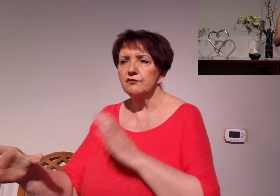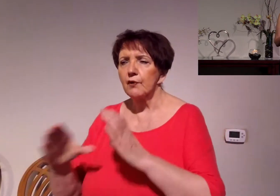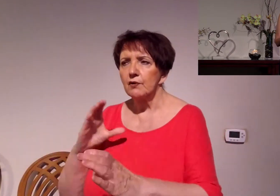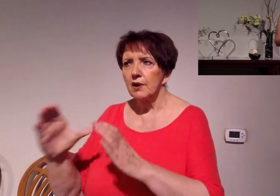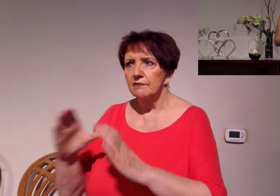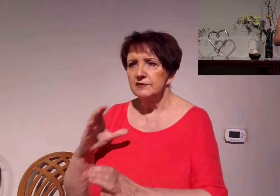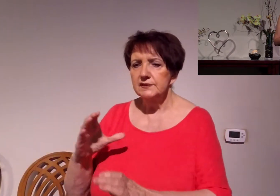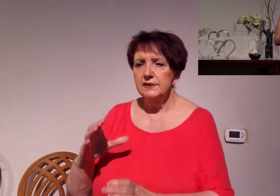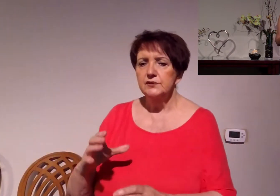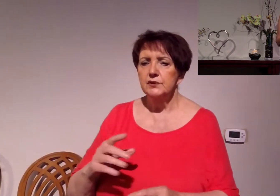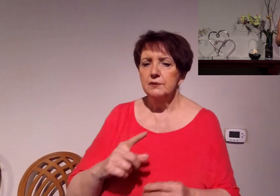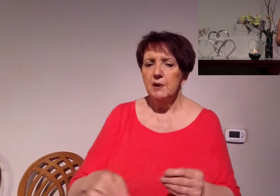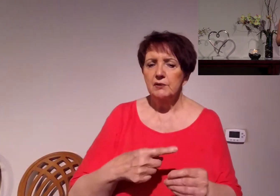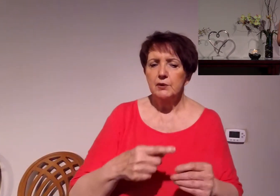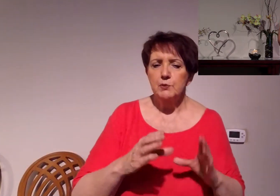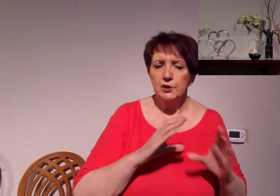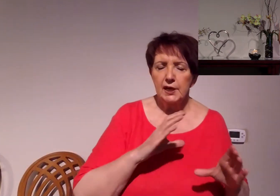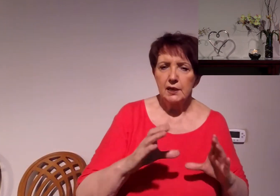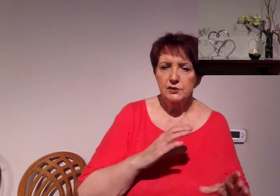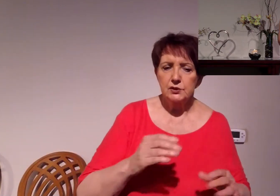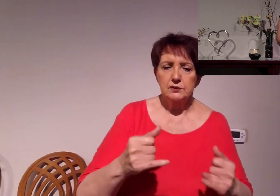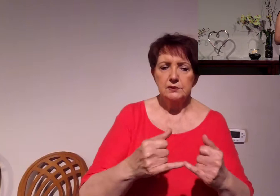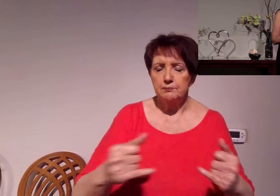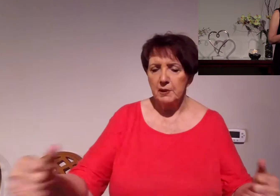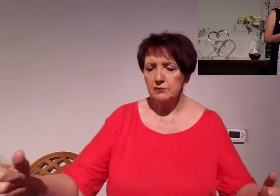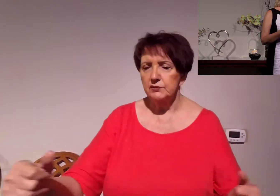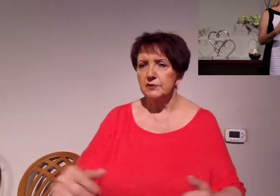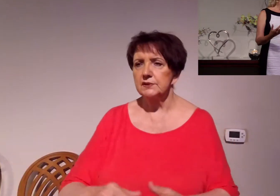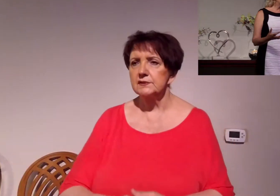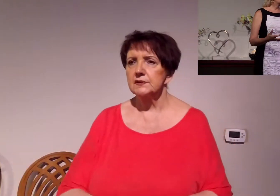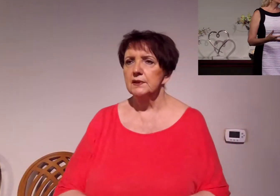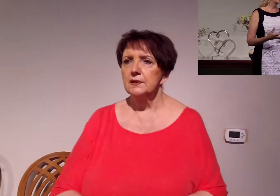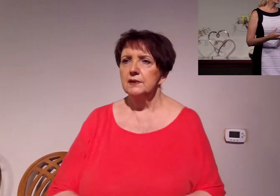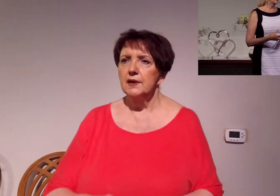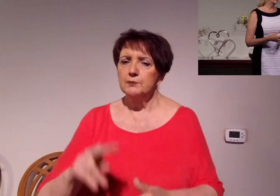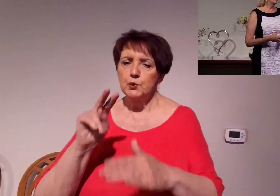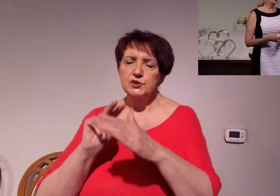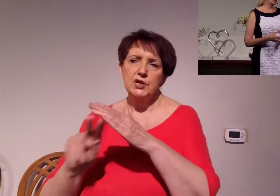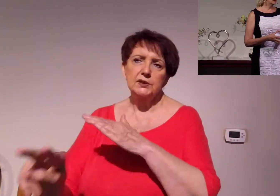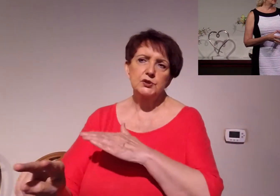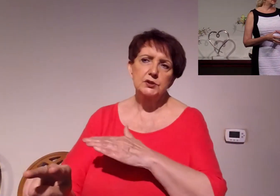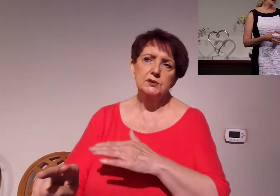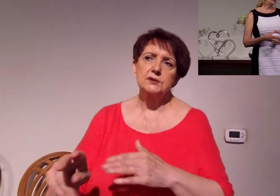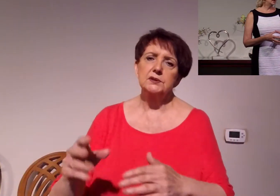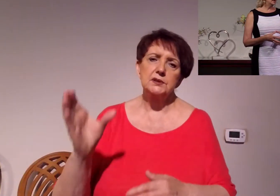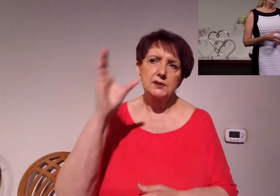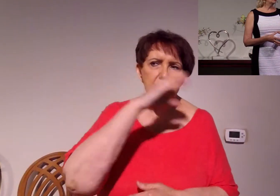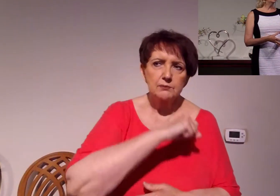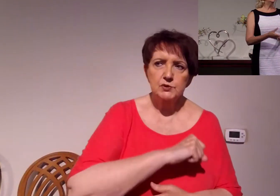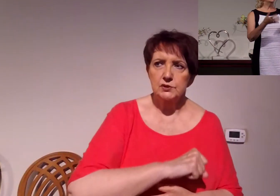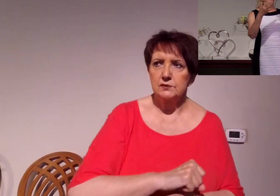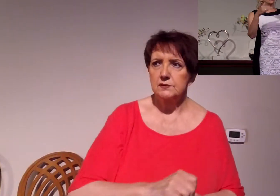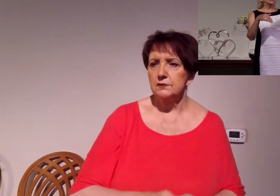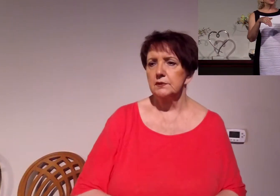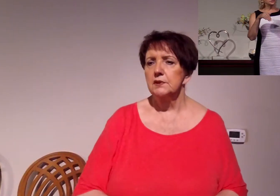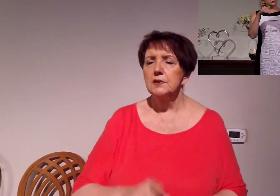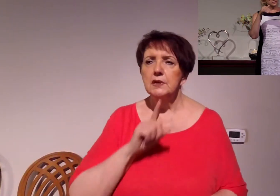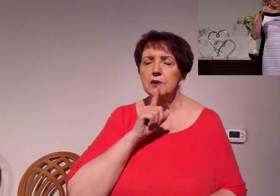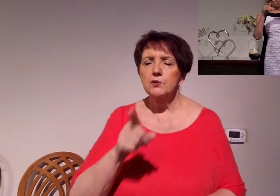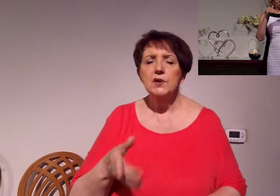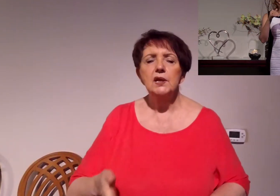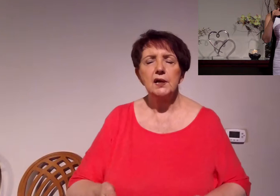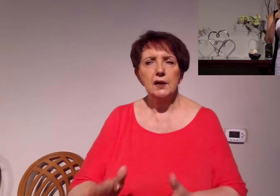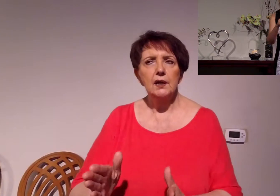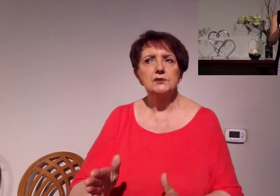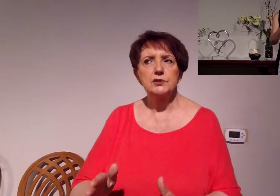conversation of communication and boundaries and projections and assumptions. And it really allows